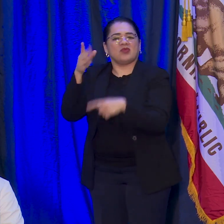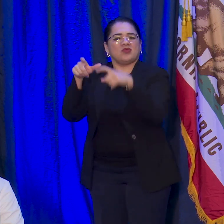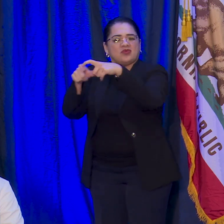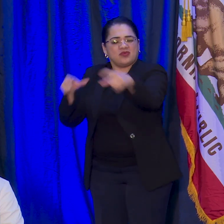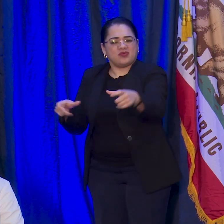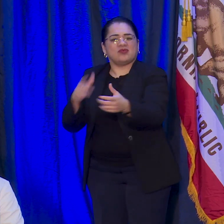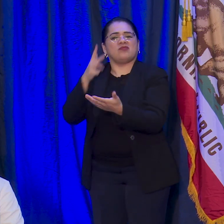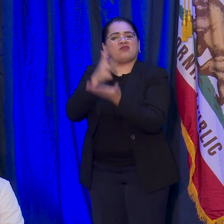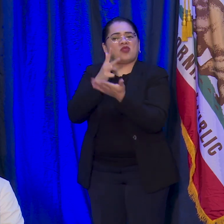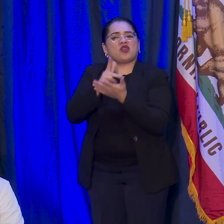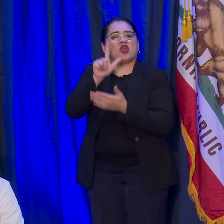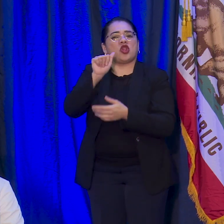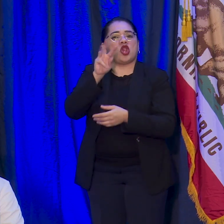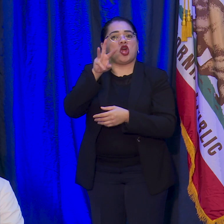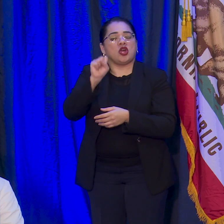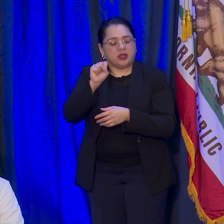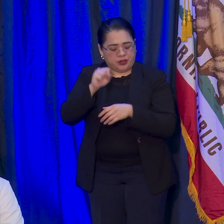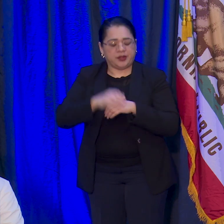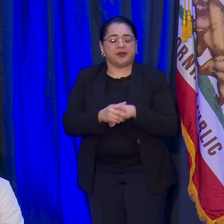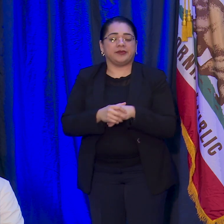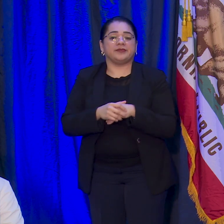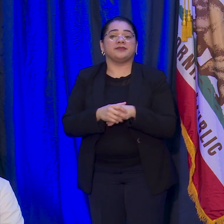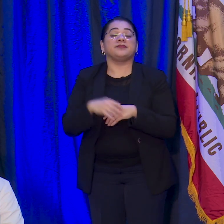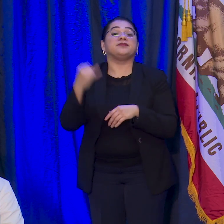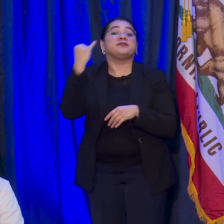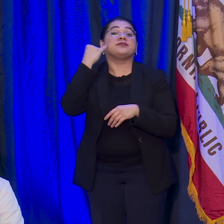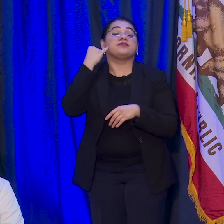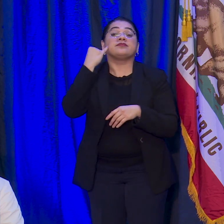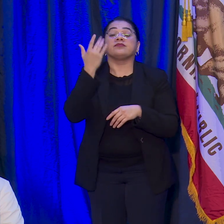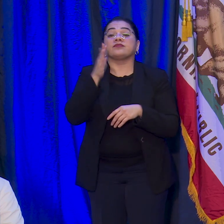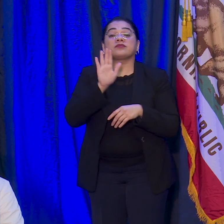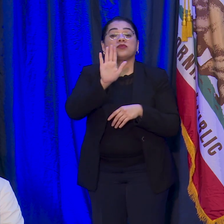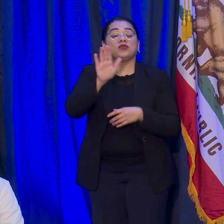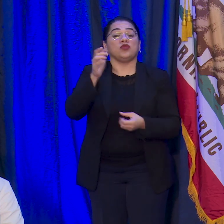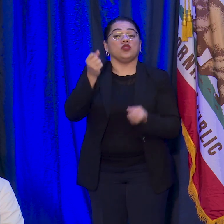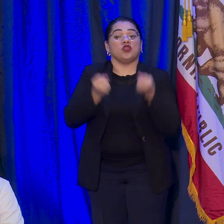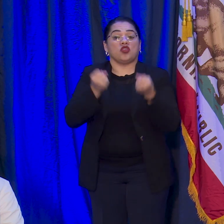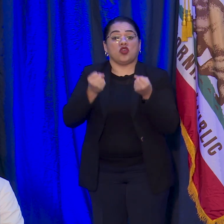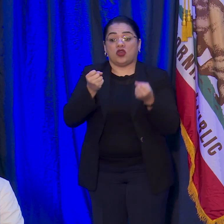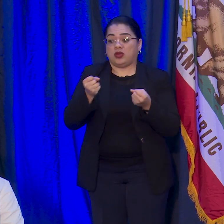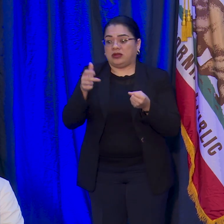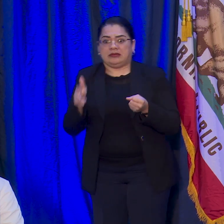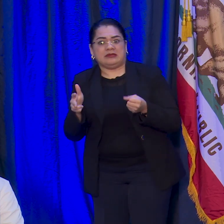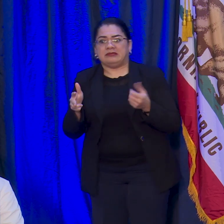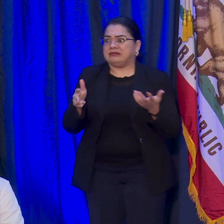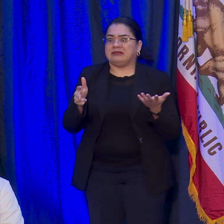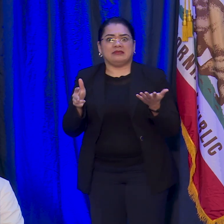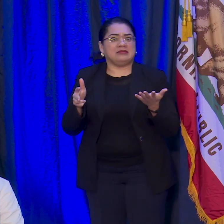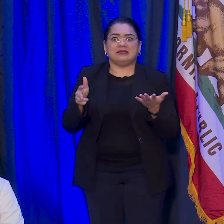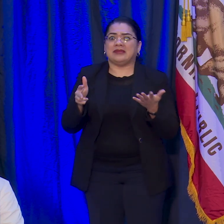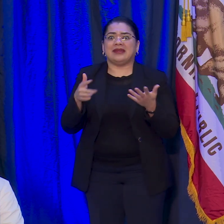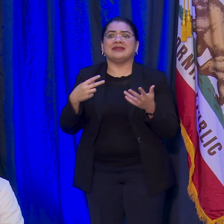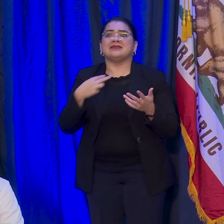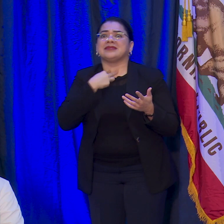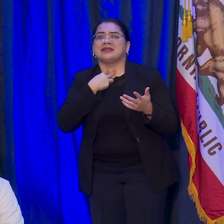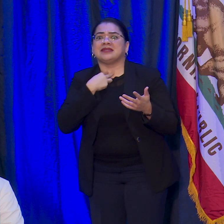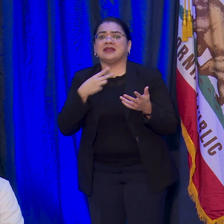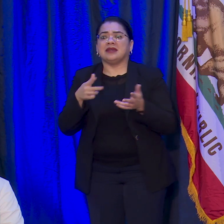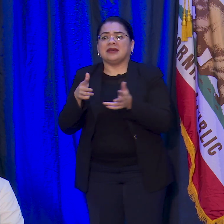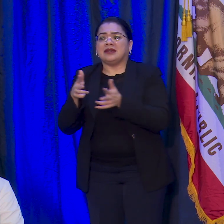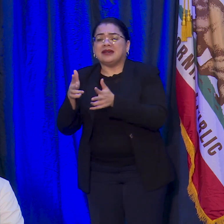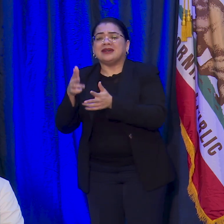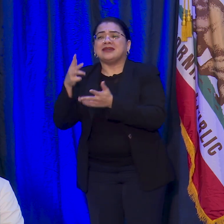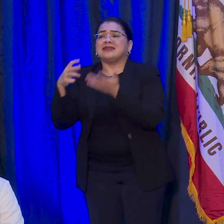but know that if you can't move your car because of this health crisis, you're not going to get a ticket around street